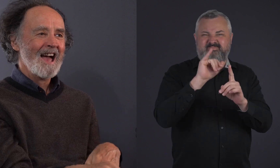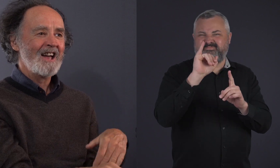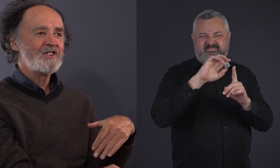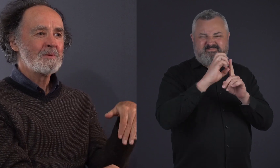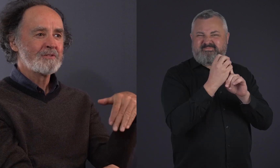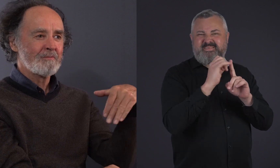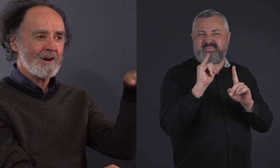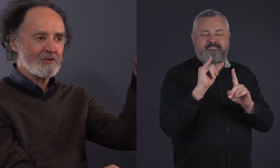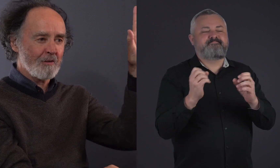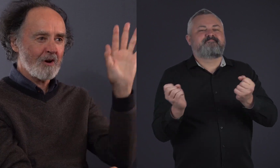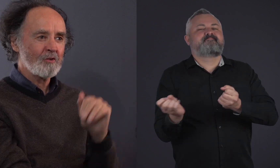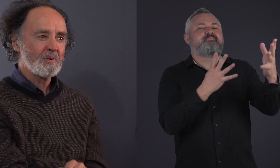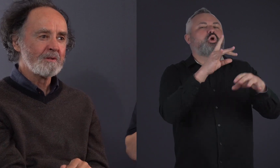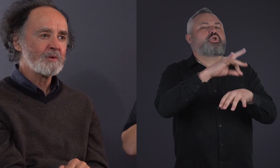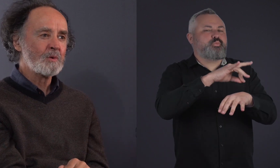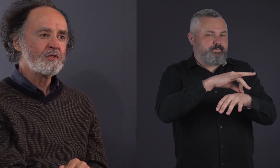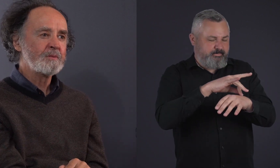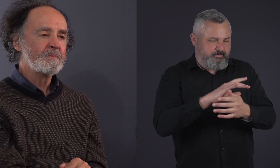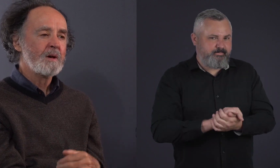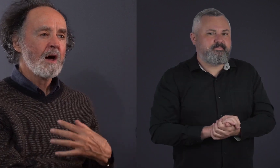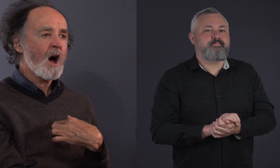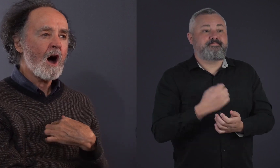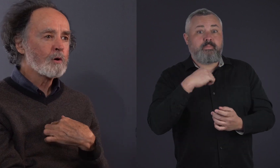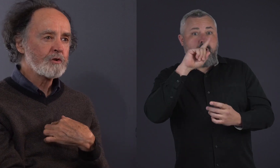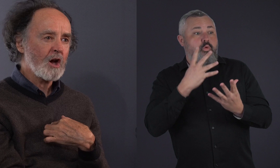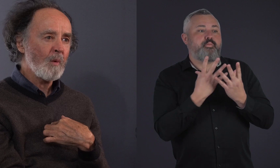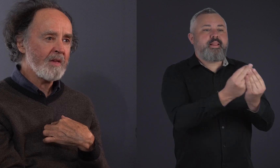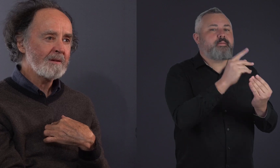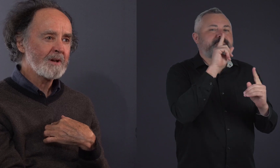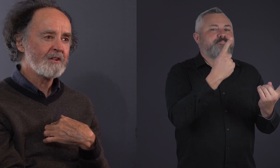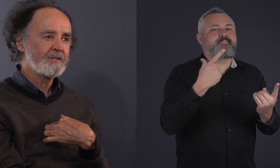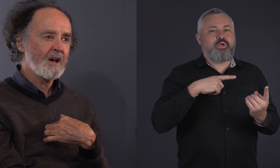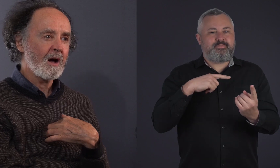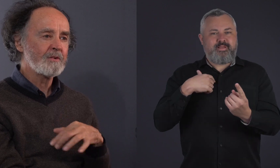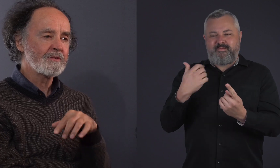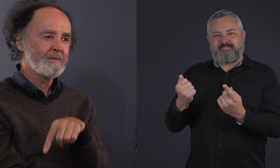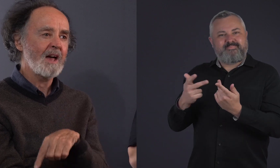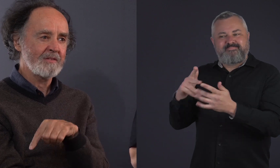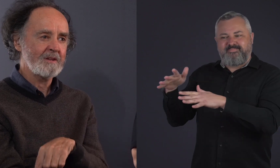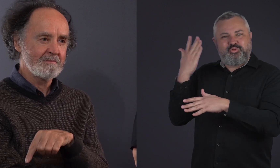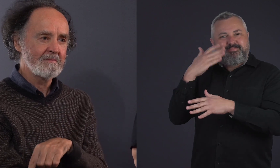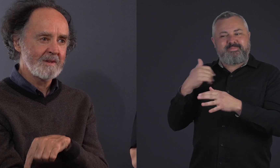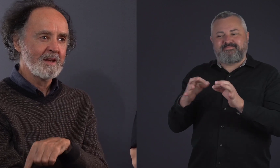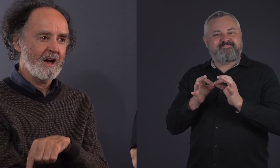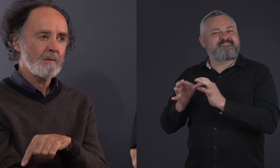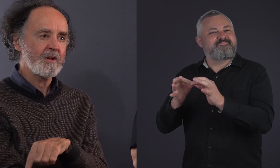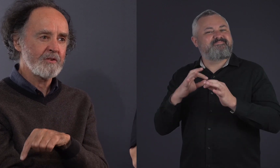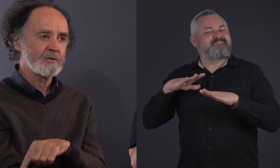And she was rushed off to hospital, of course. I couldn't go with her because I was at the